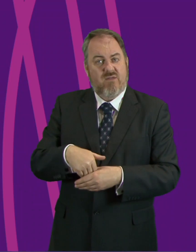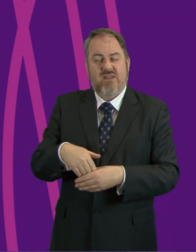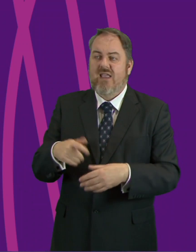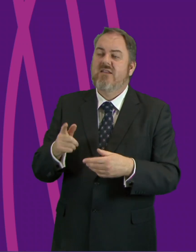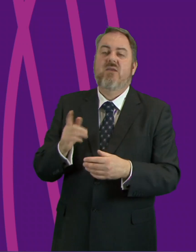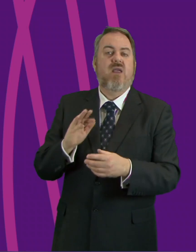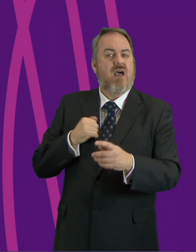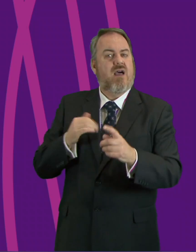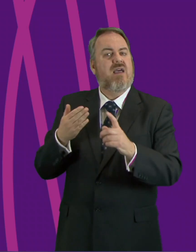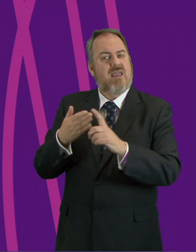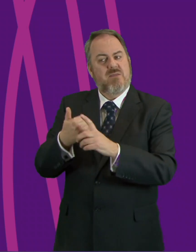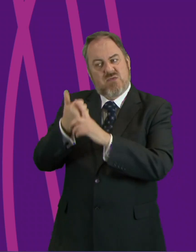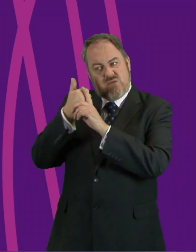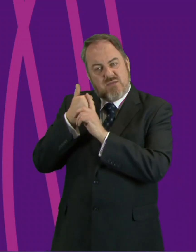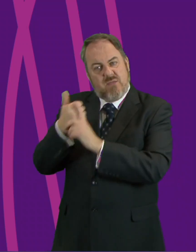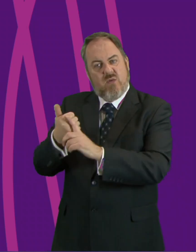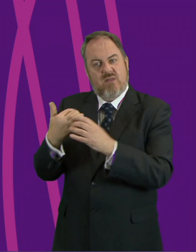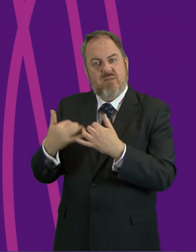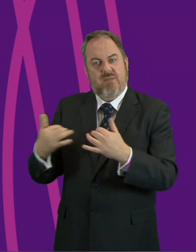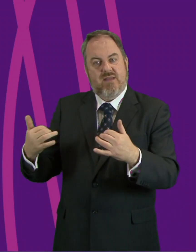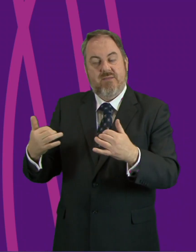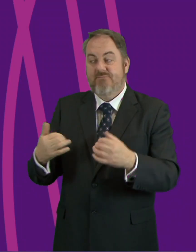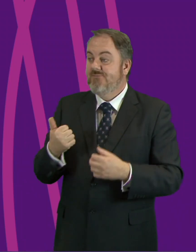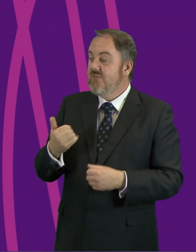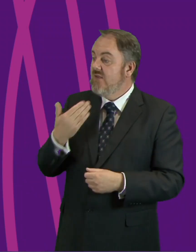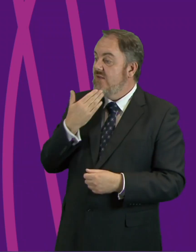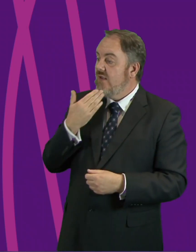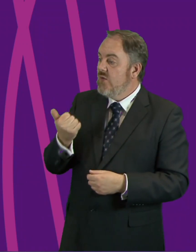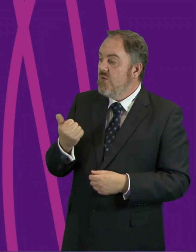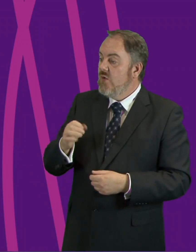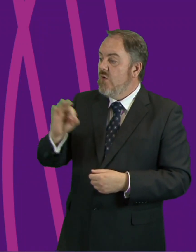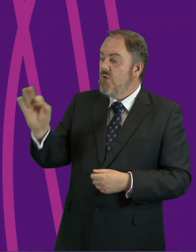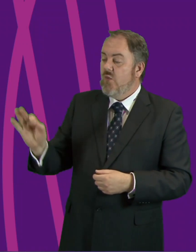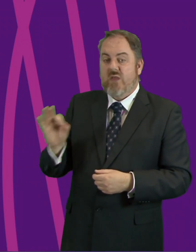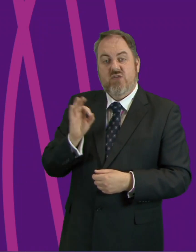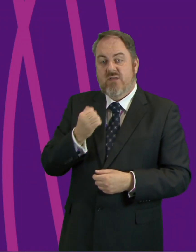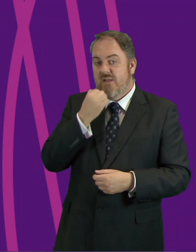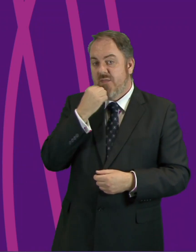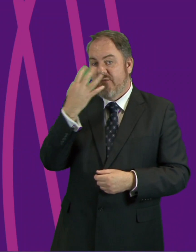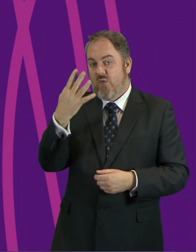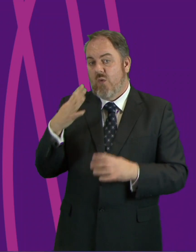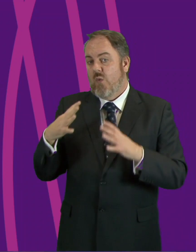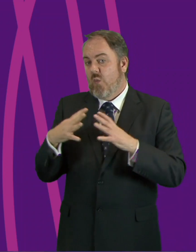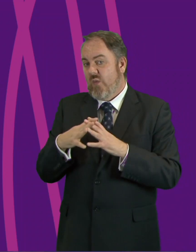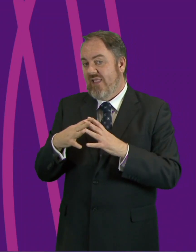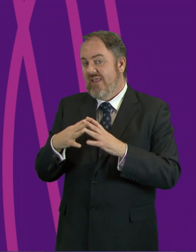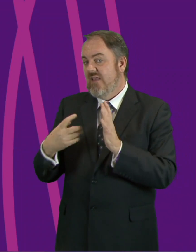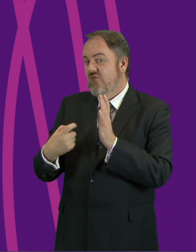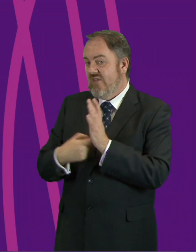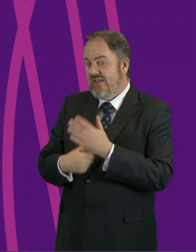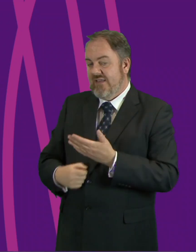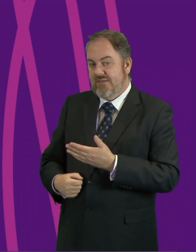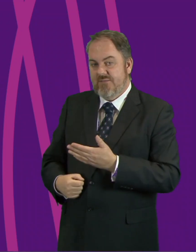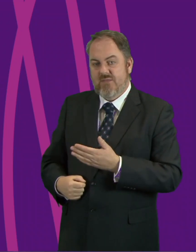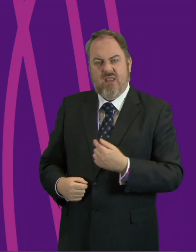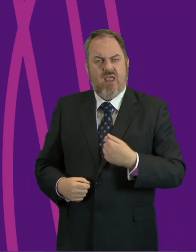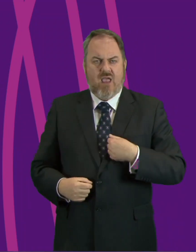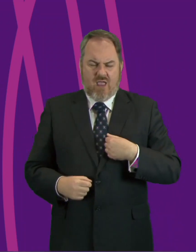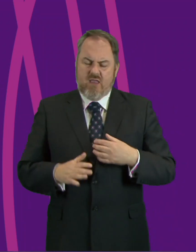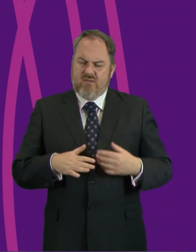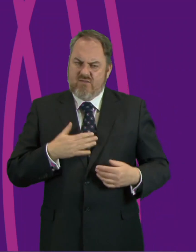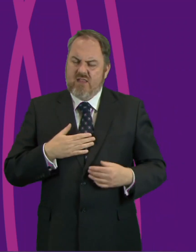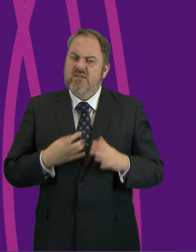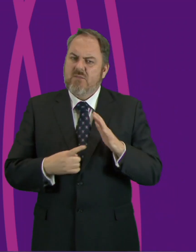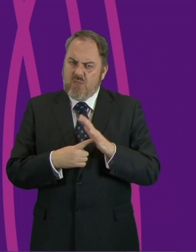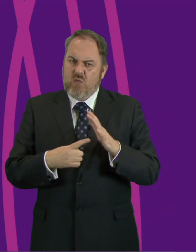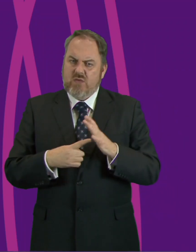can. Thank you. Question number 4, Willie Rennie. The First Minister knows I support a universal basic income as well